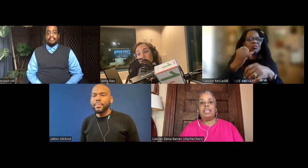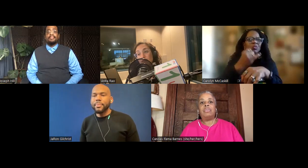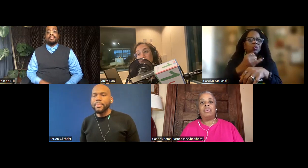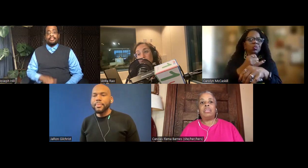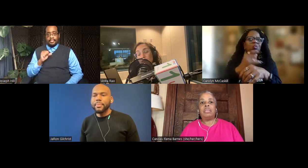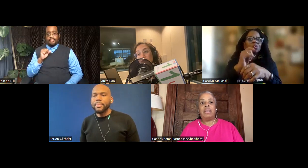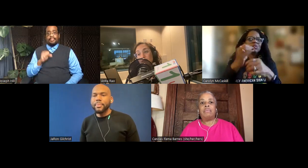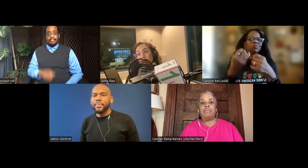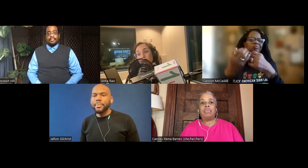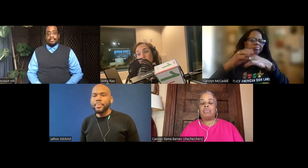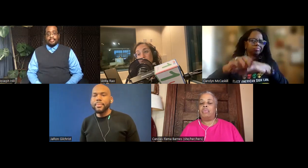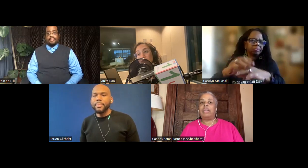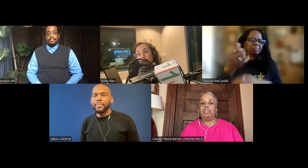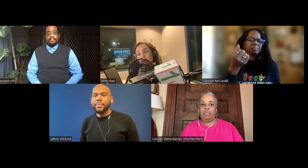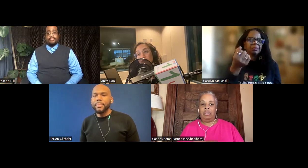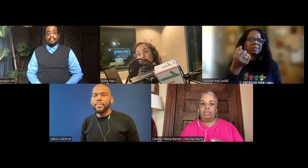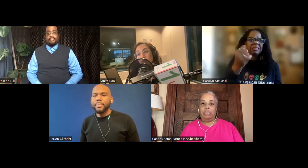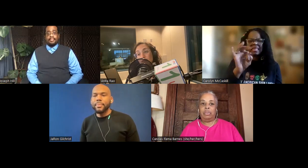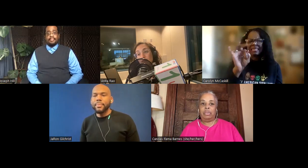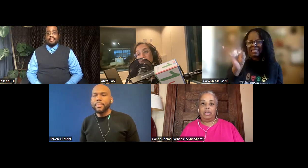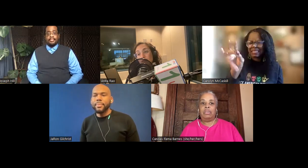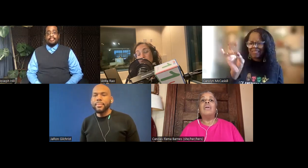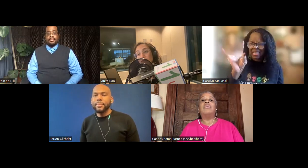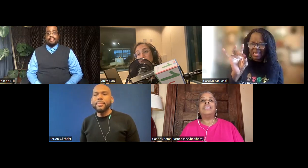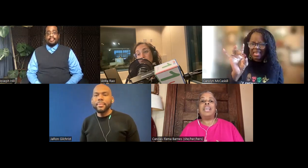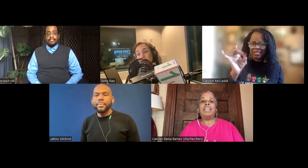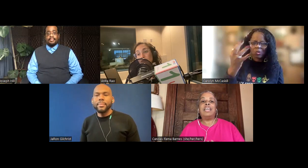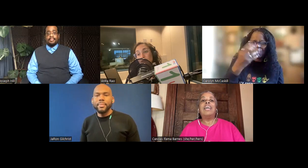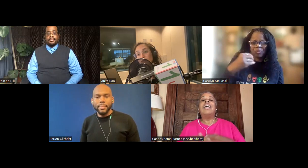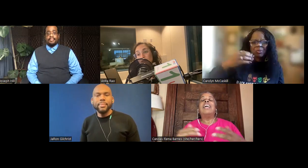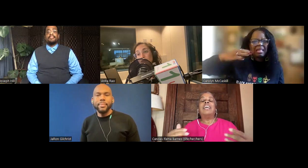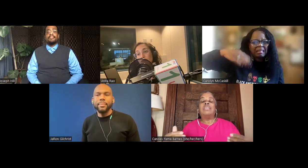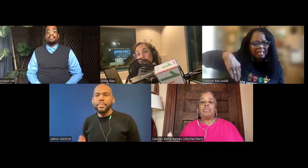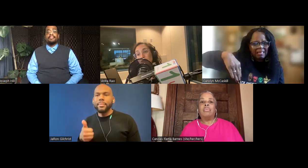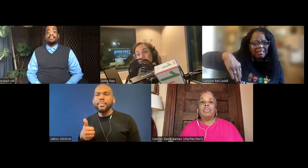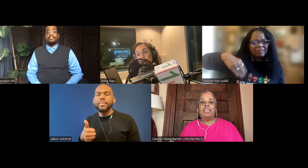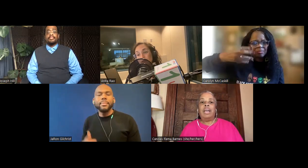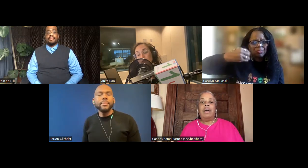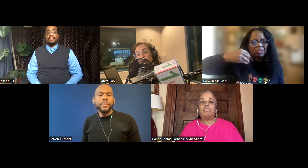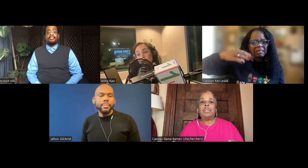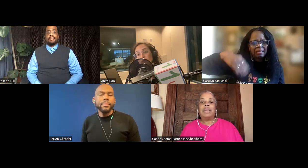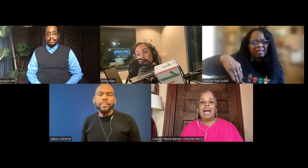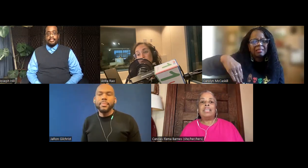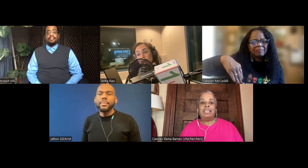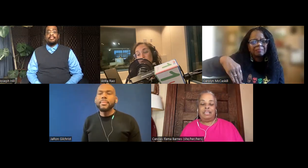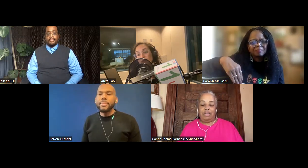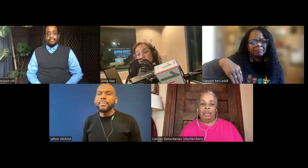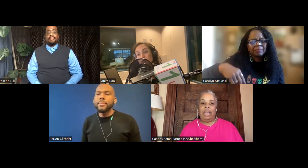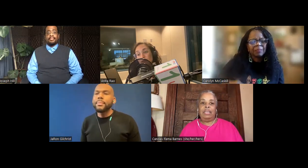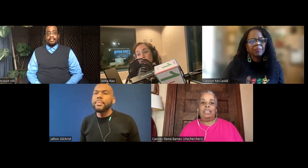And then Georgia Deaf, correction to the interpretation, Louisiana School for the Deaf was not desegregated